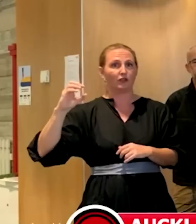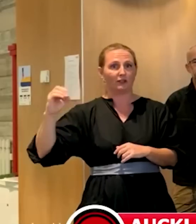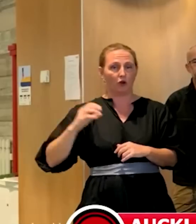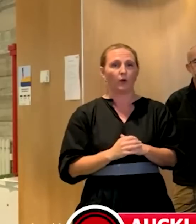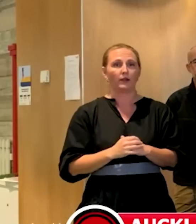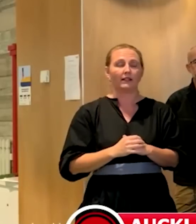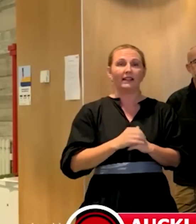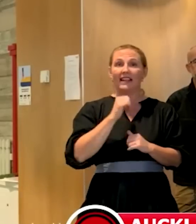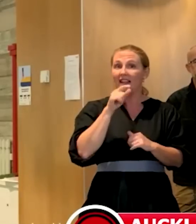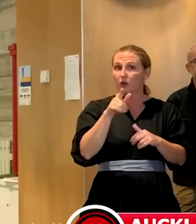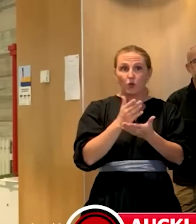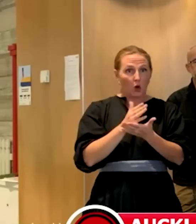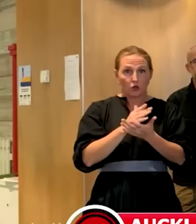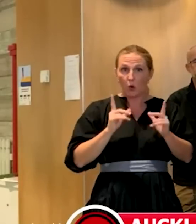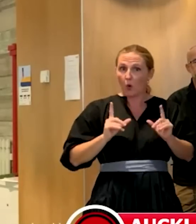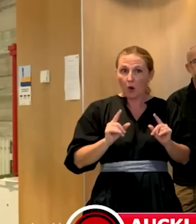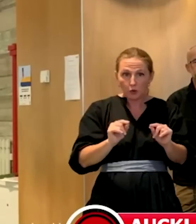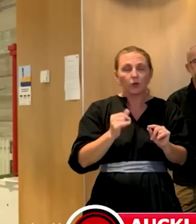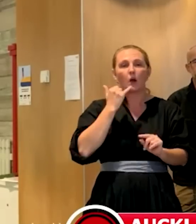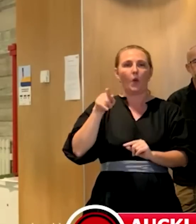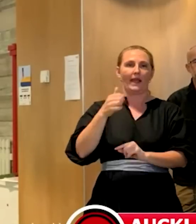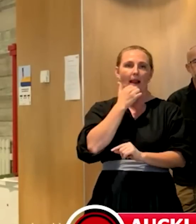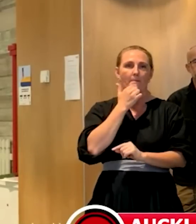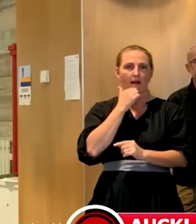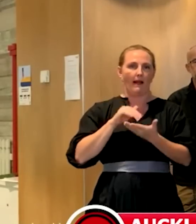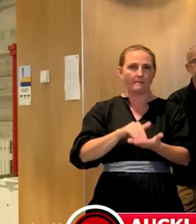you're unsure of what to do or you need some help.